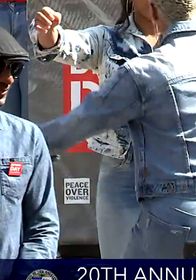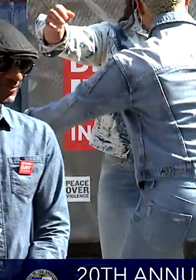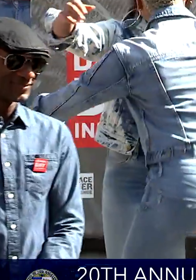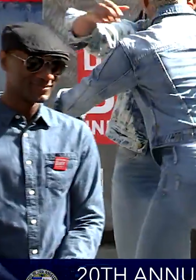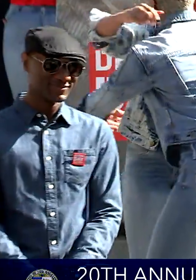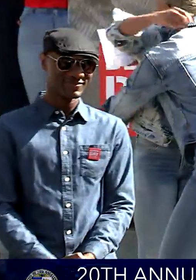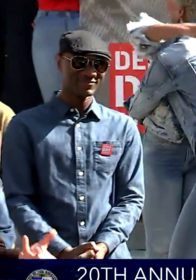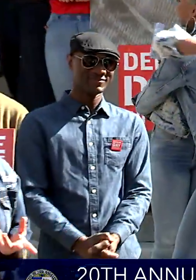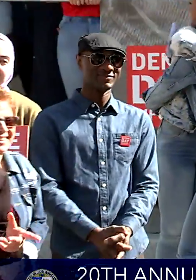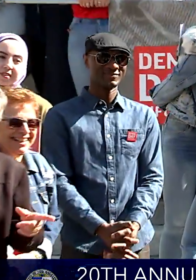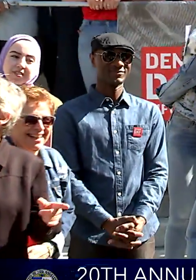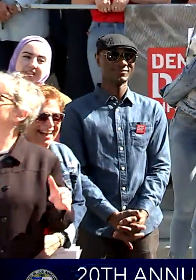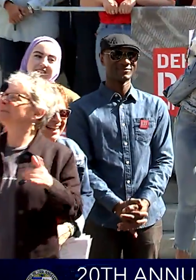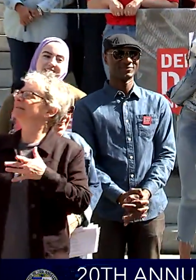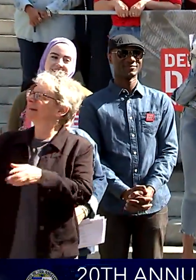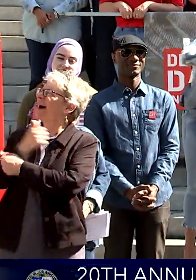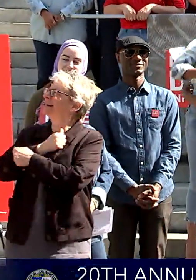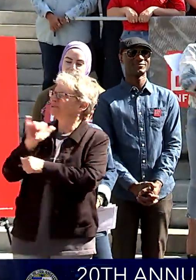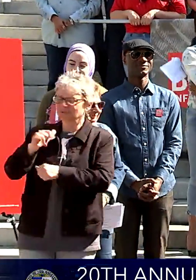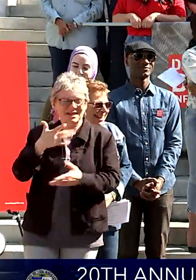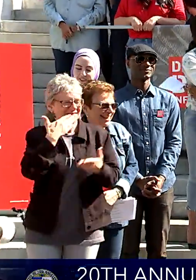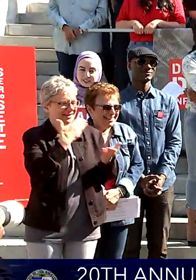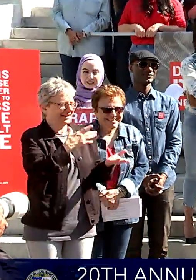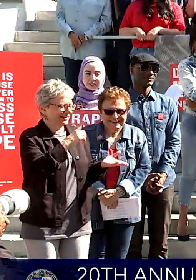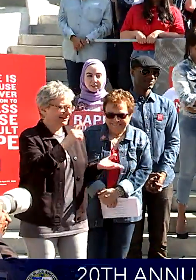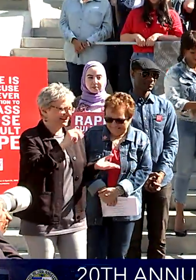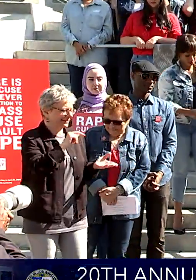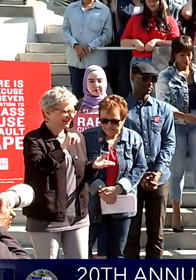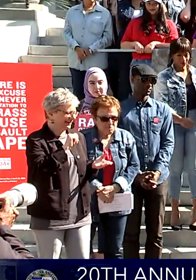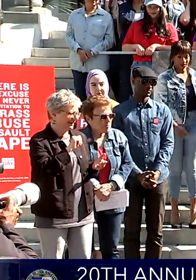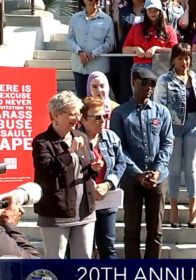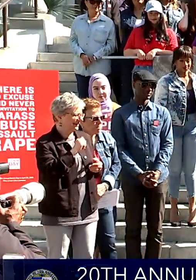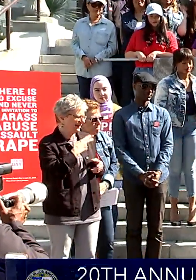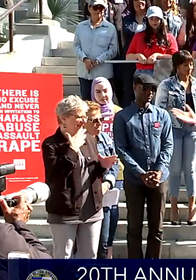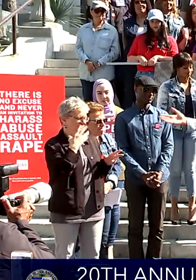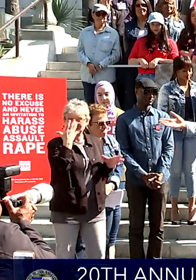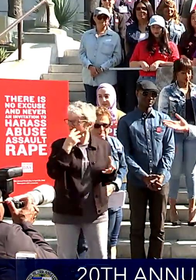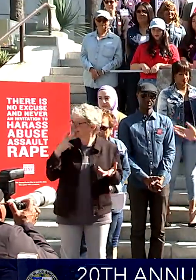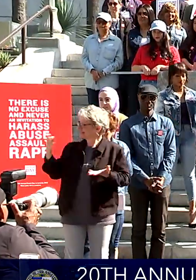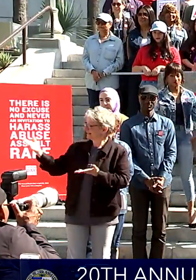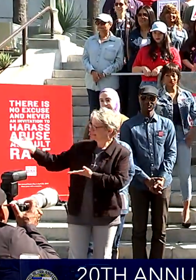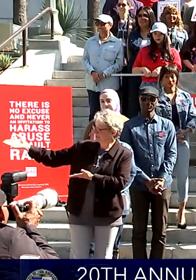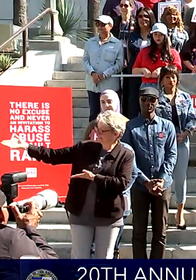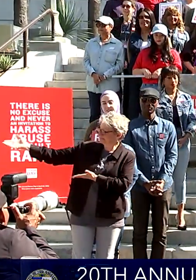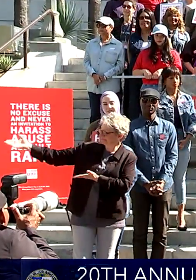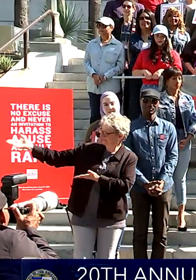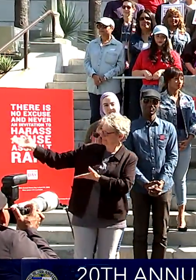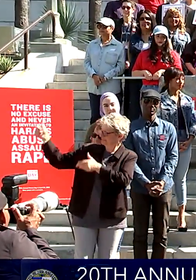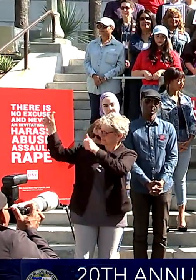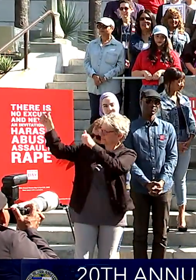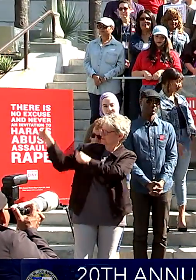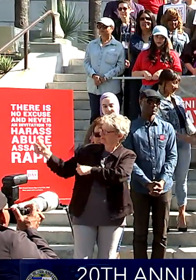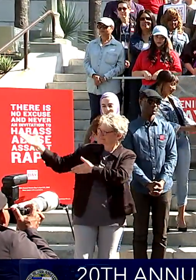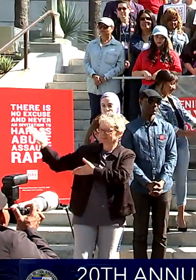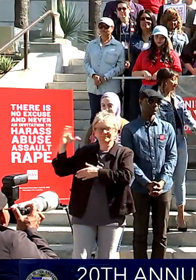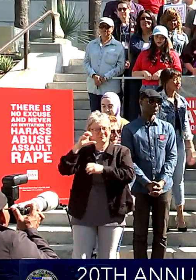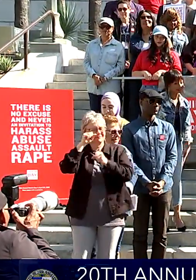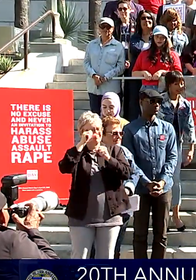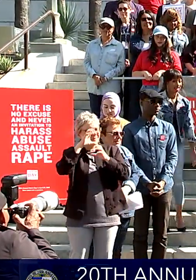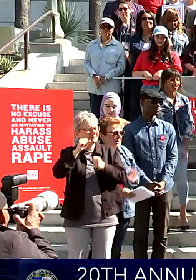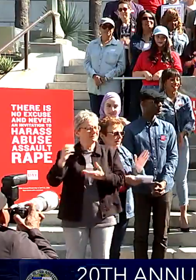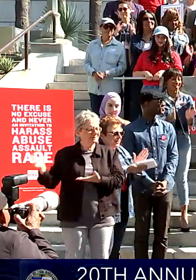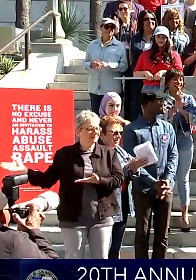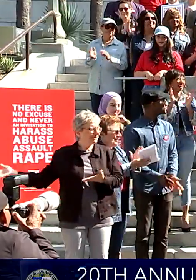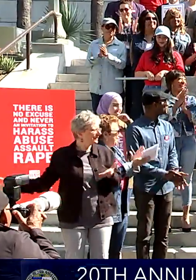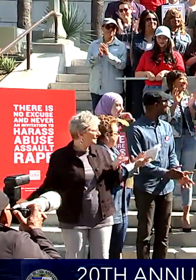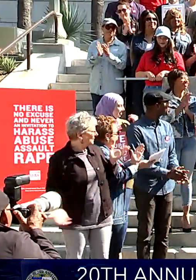I said I want hugs too. Thank you, Dana. Beautiful. Do you see her on our poster here? Is she amazing?